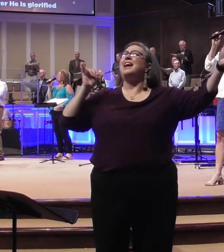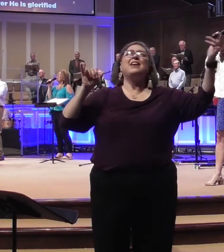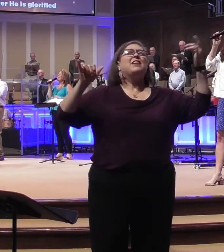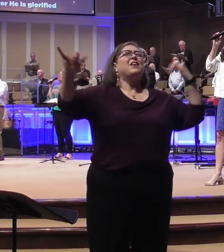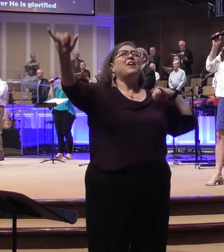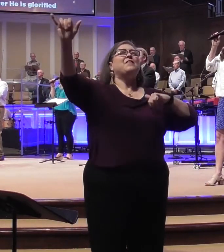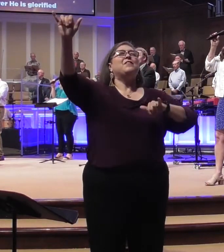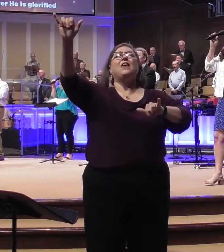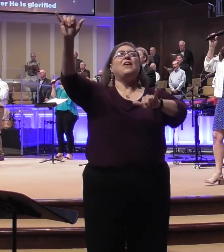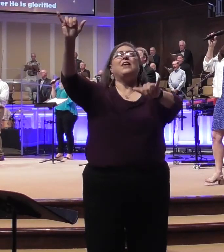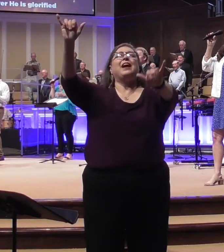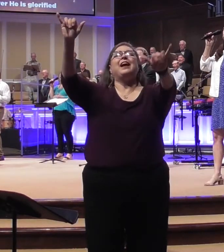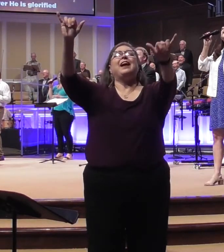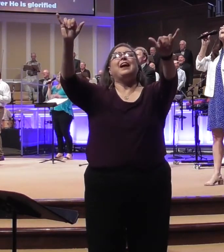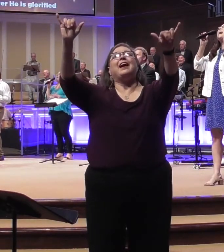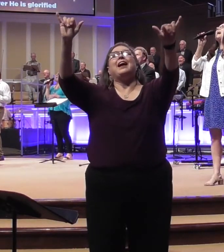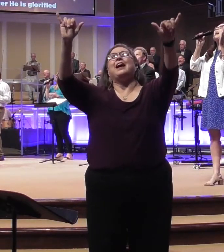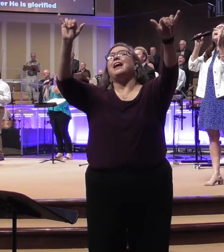defeated.